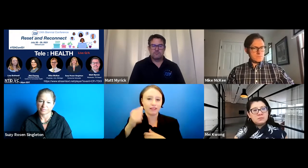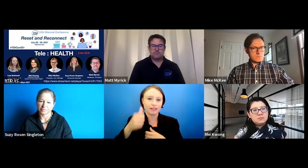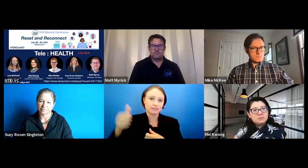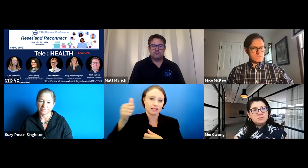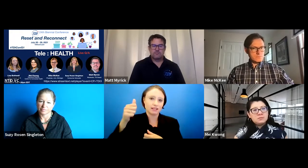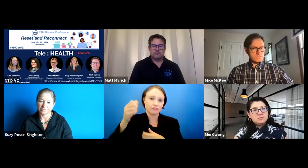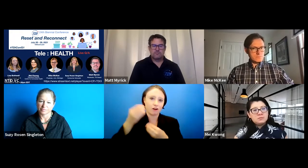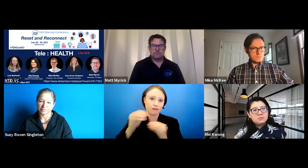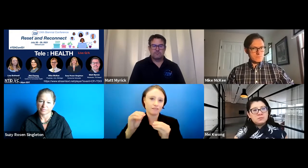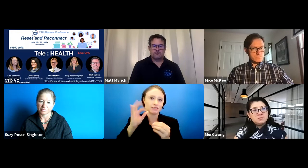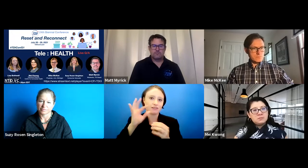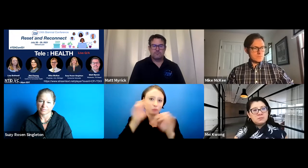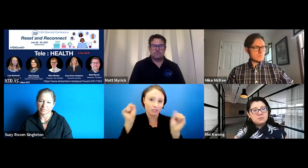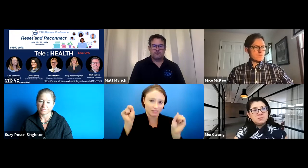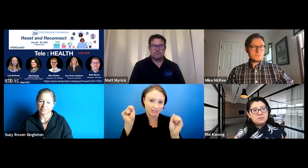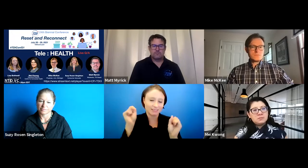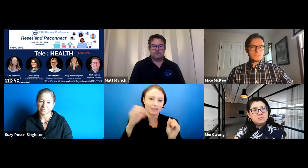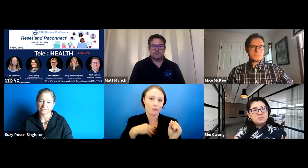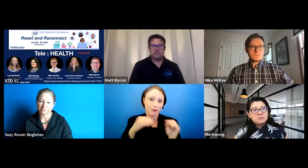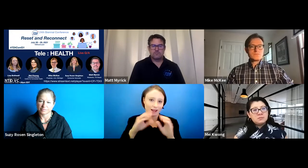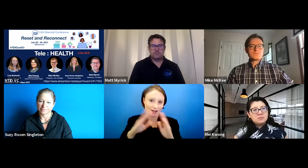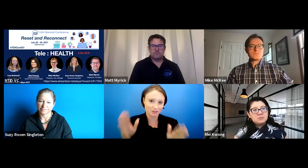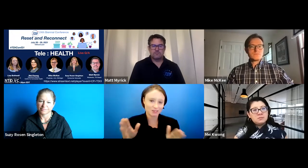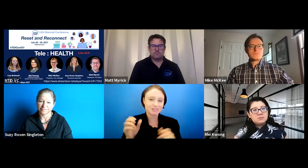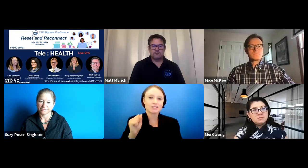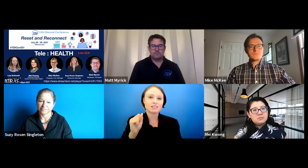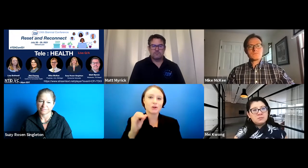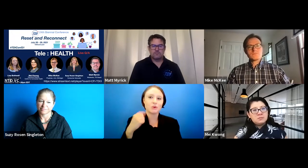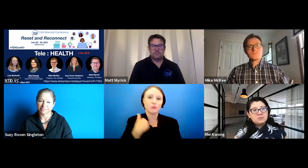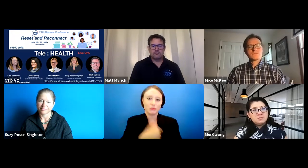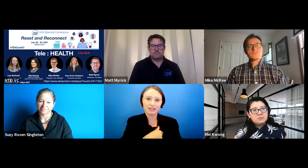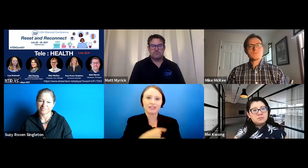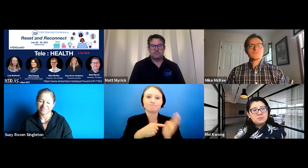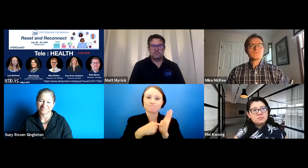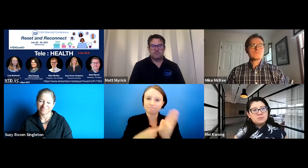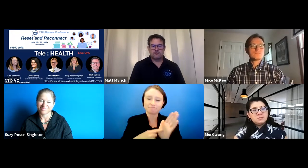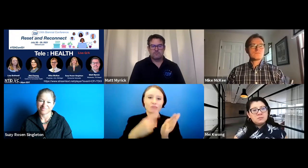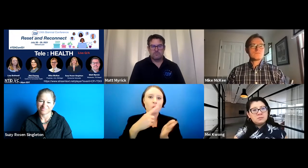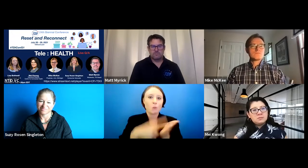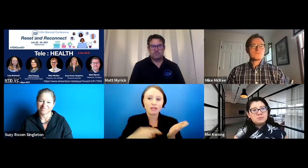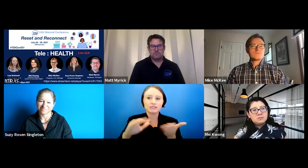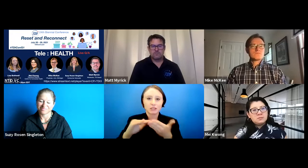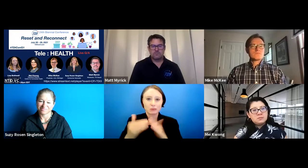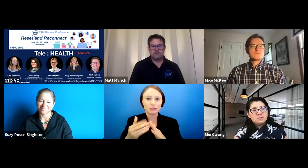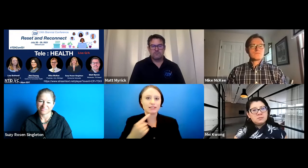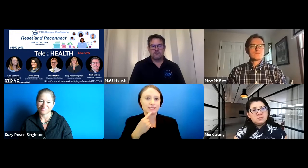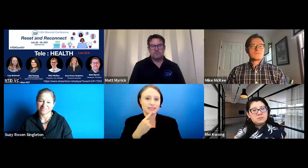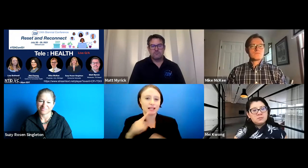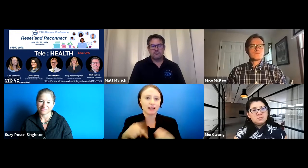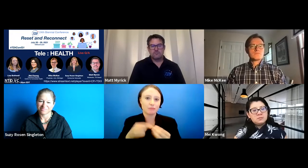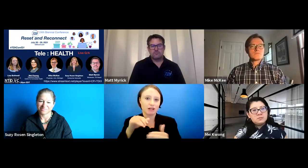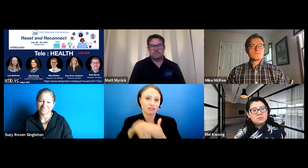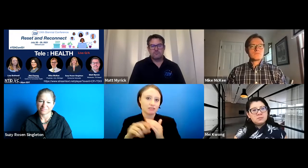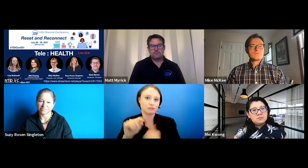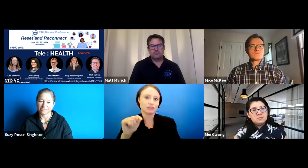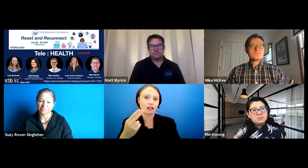Interagency Policy Committee for the Executive Office of the President in the White House. So we presented